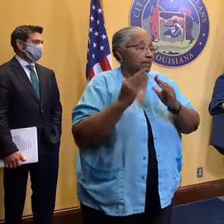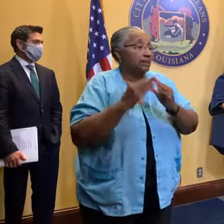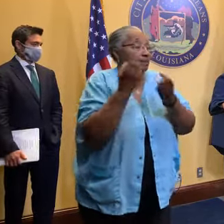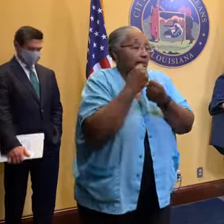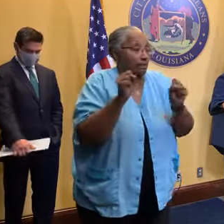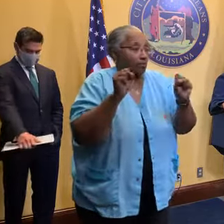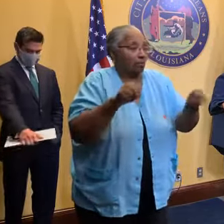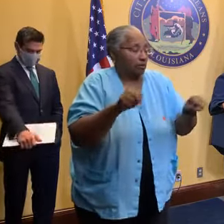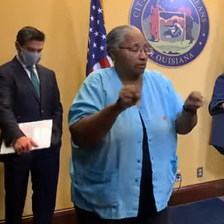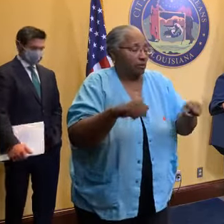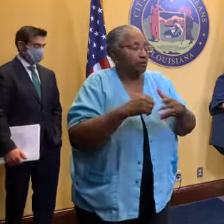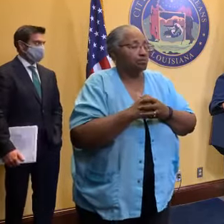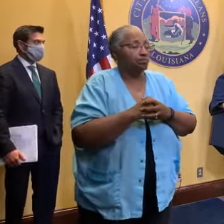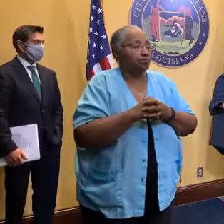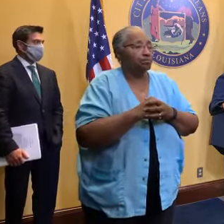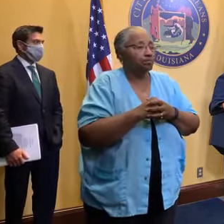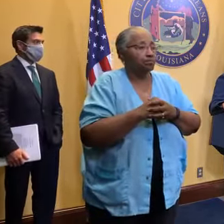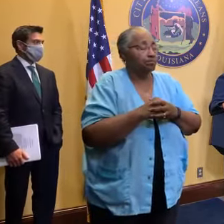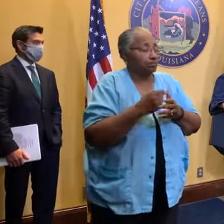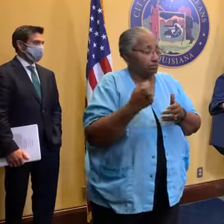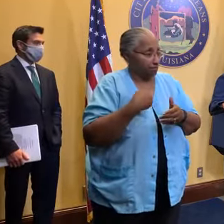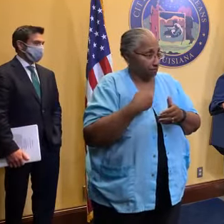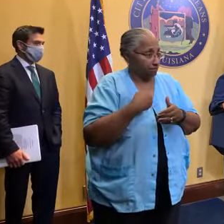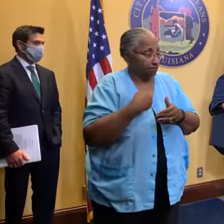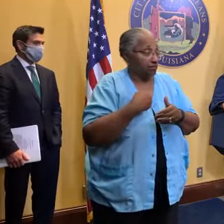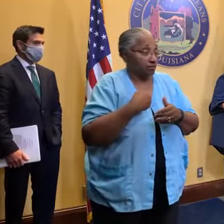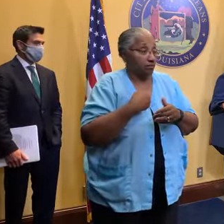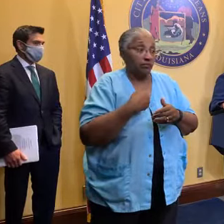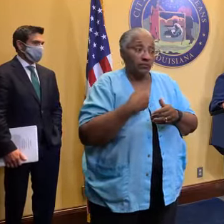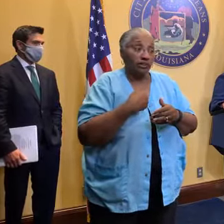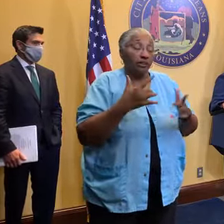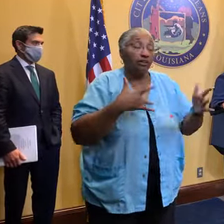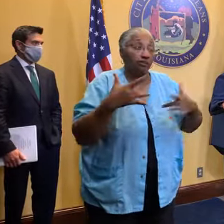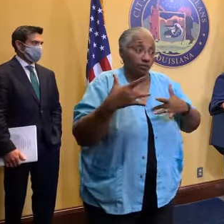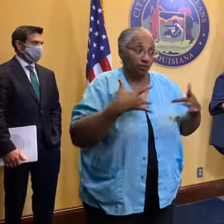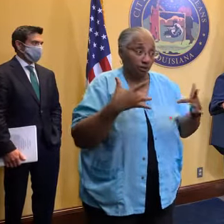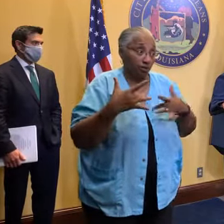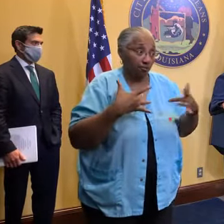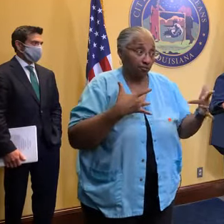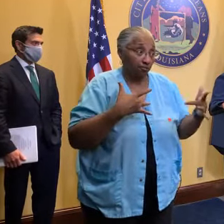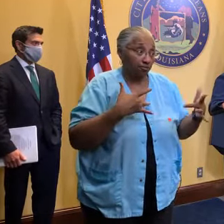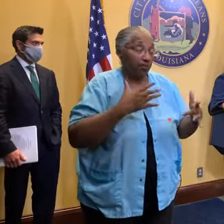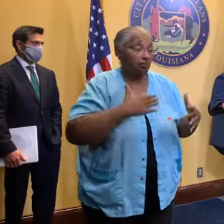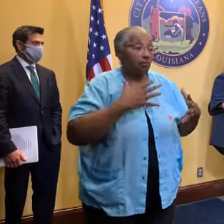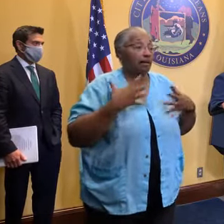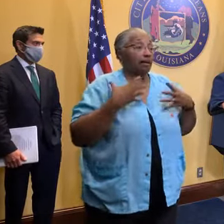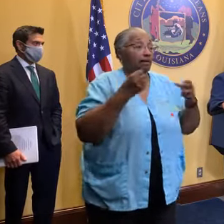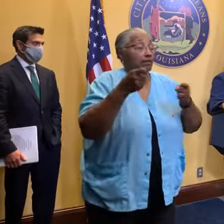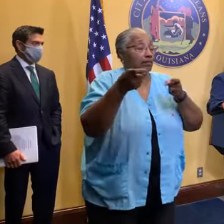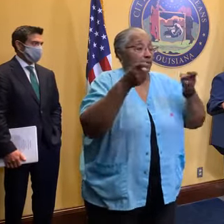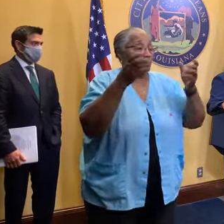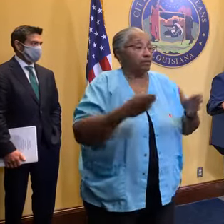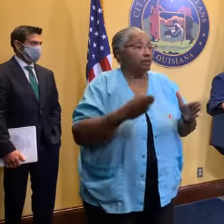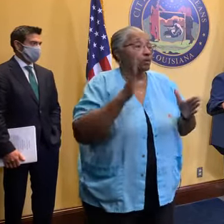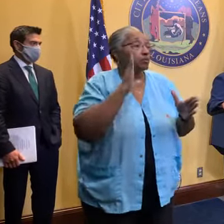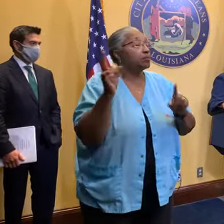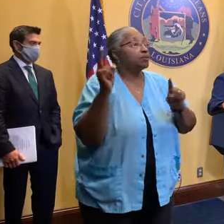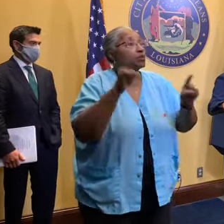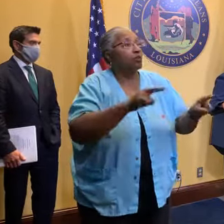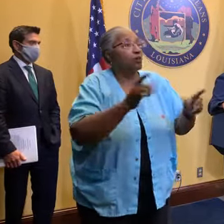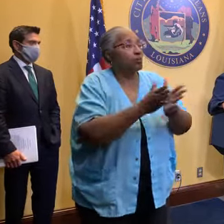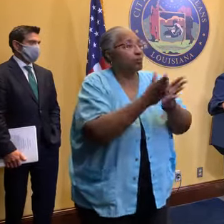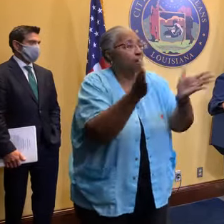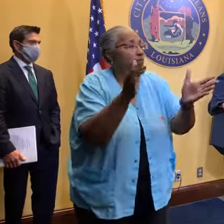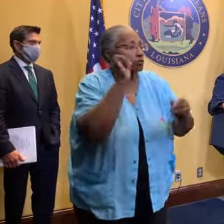as possible. I definitely am concerned. My health director will be going to the public on